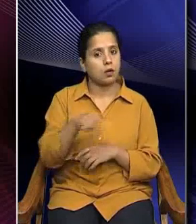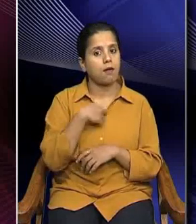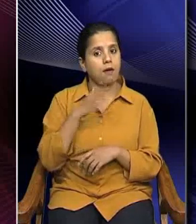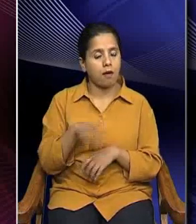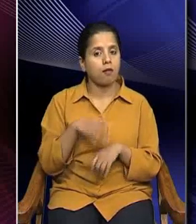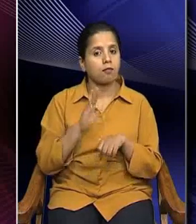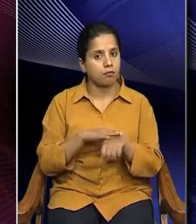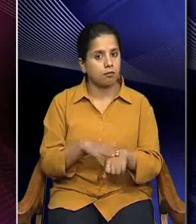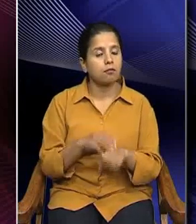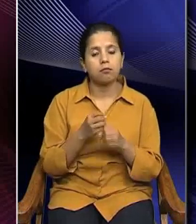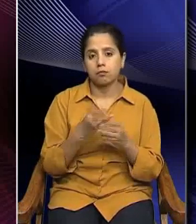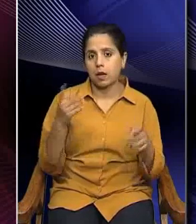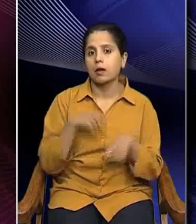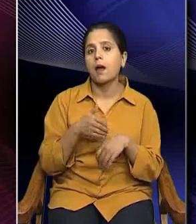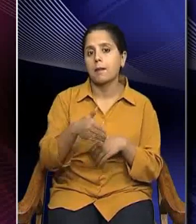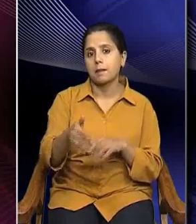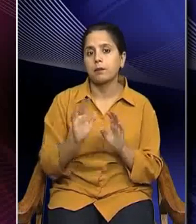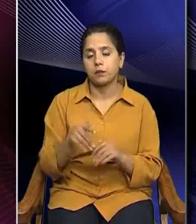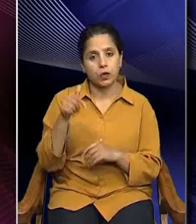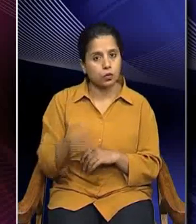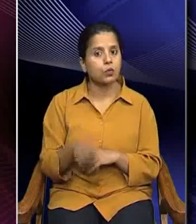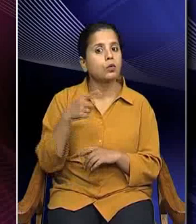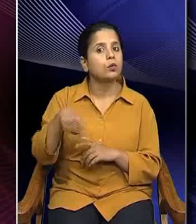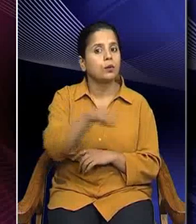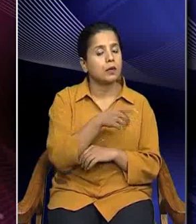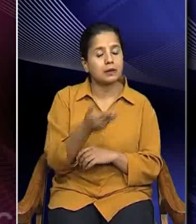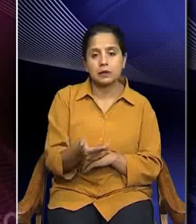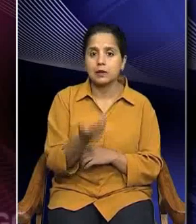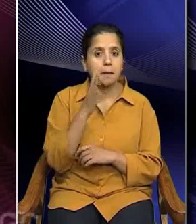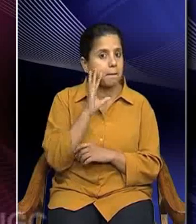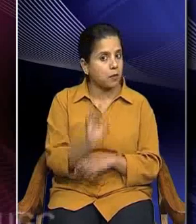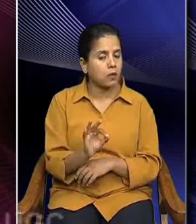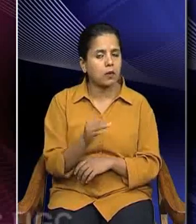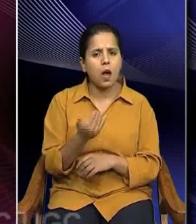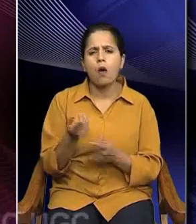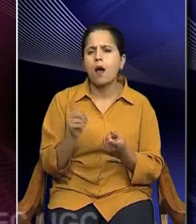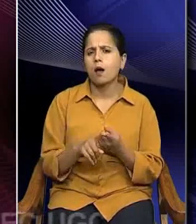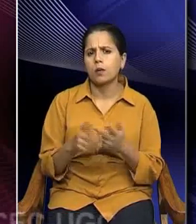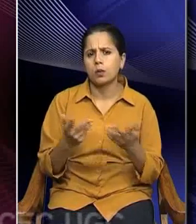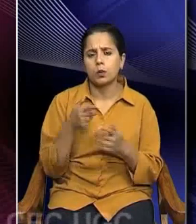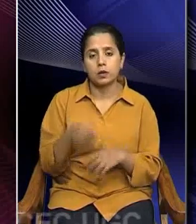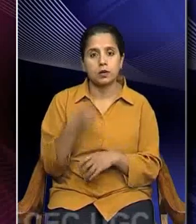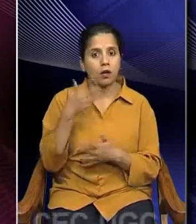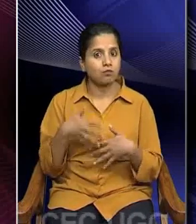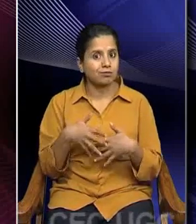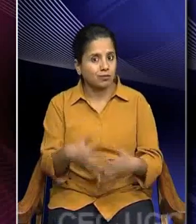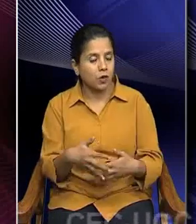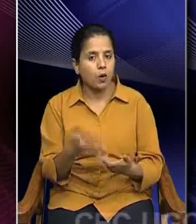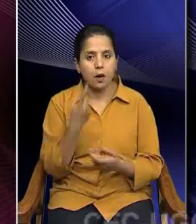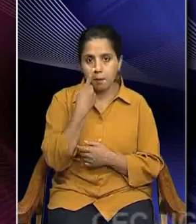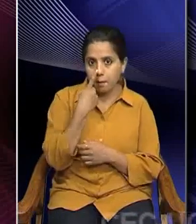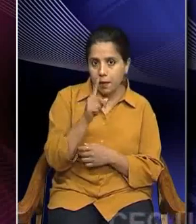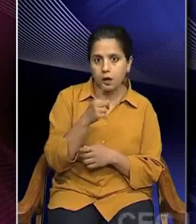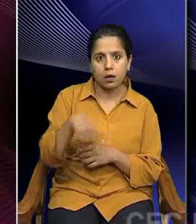for a long period of time. Even today, this challenge is very significant. And what is happening because of teenage pregnancy and motherhood, there